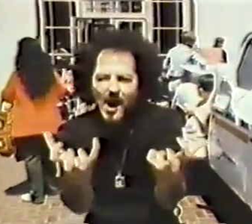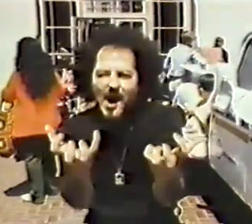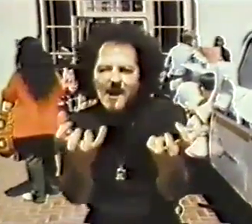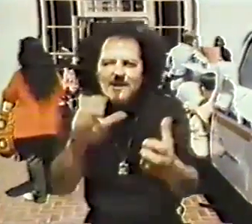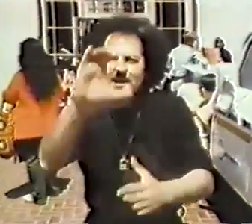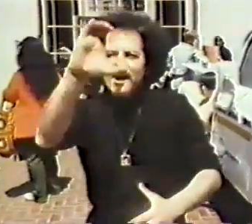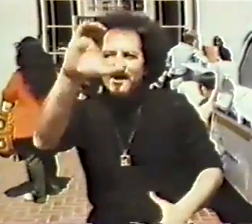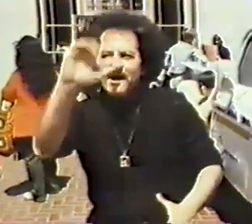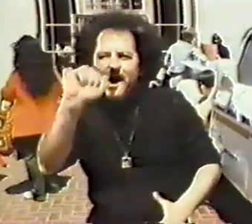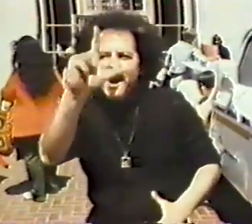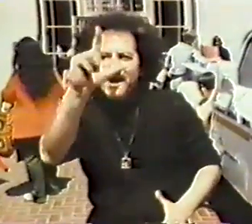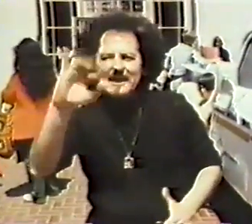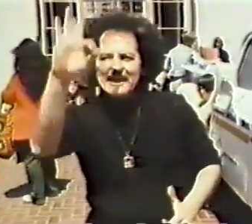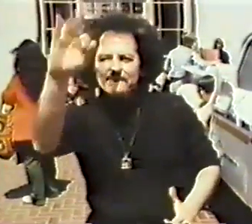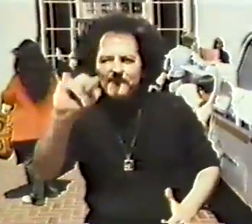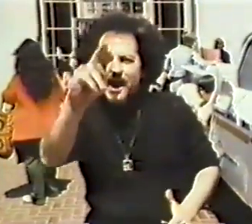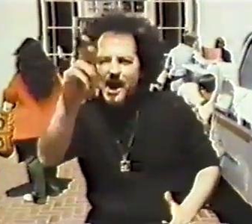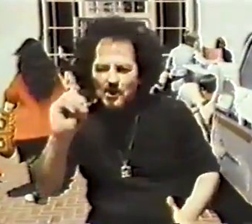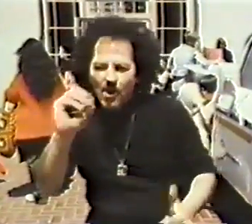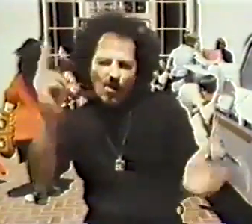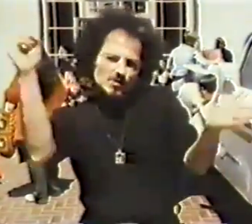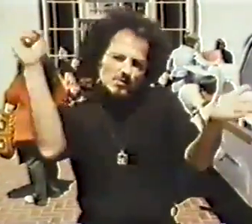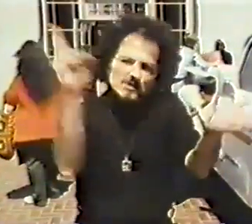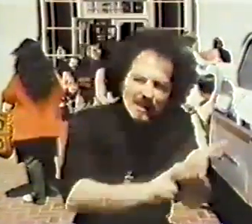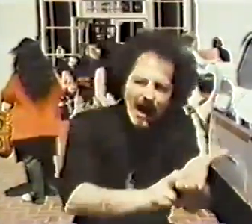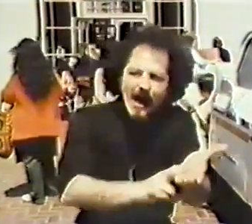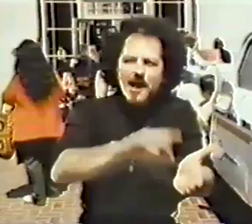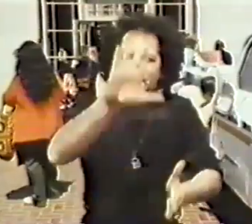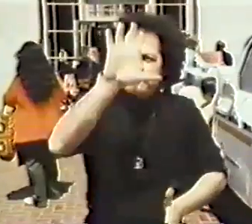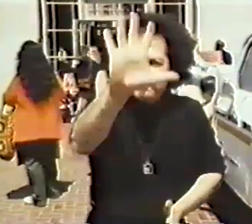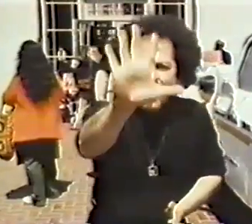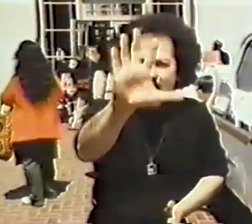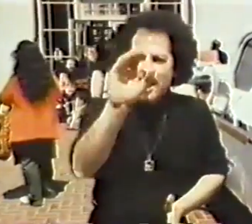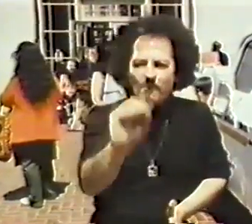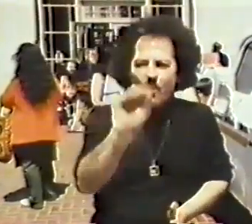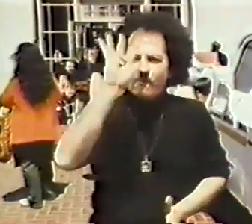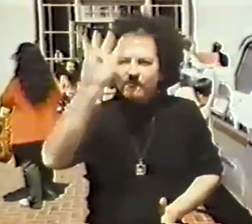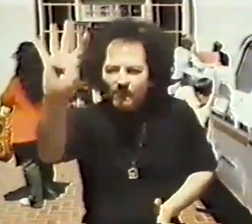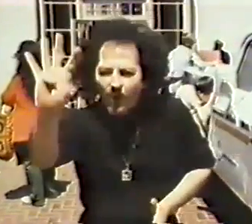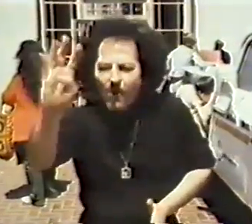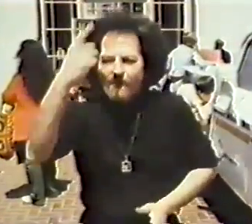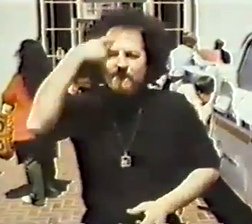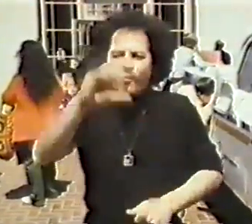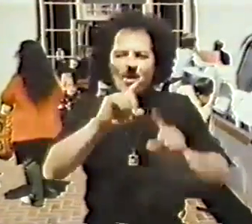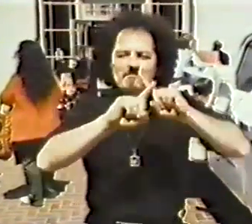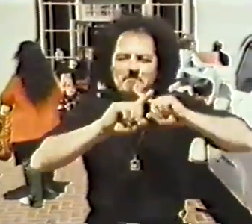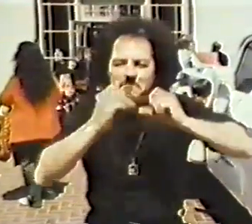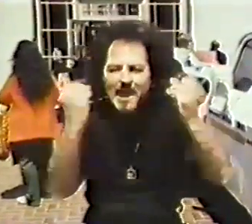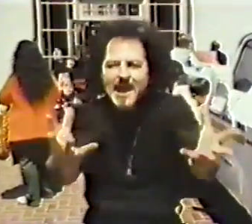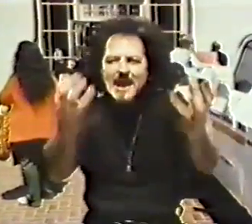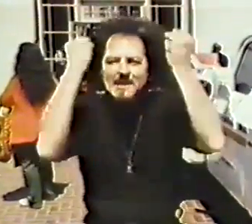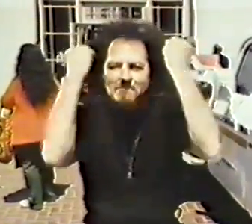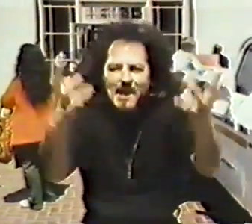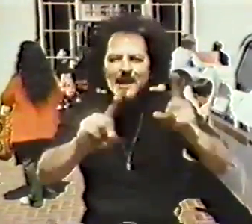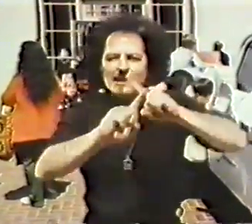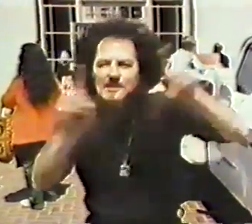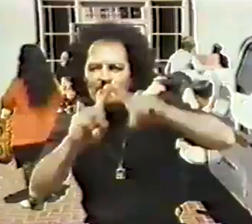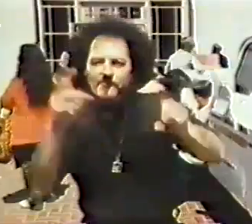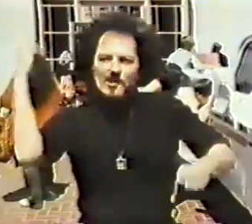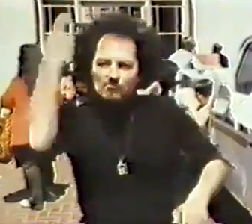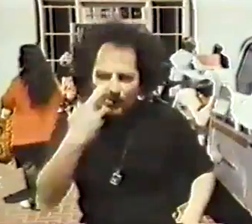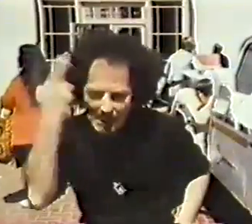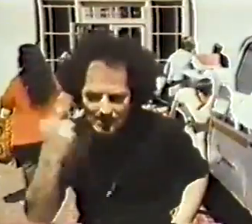I want Califano to sign 504 for